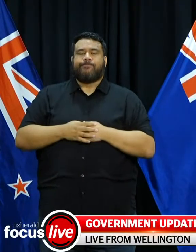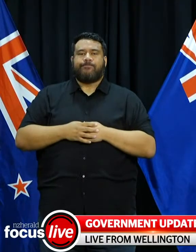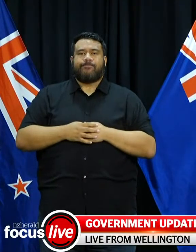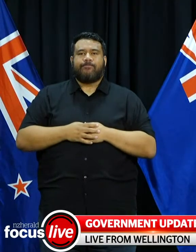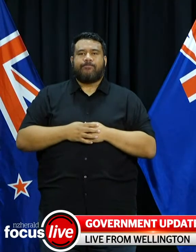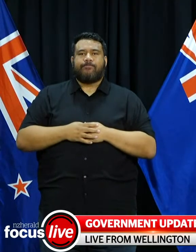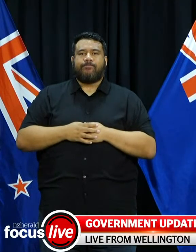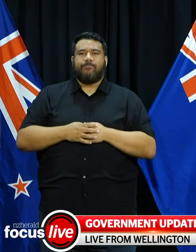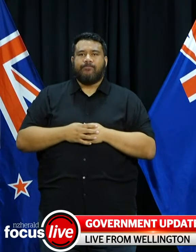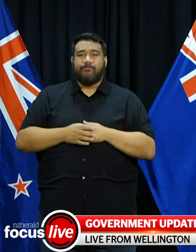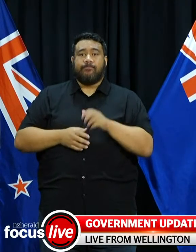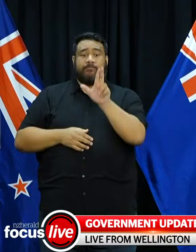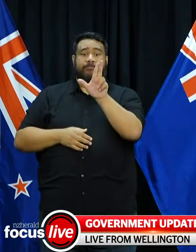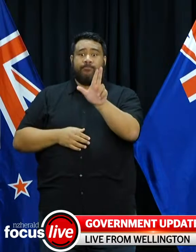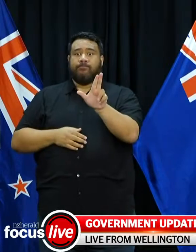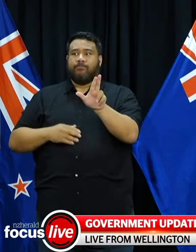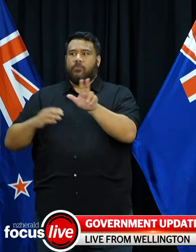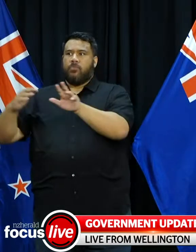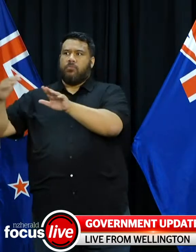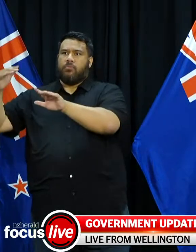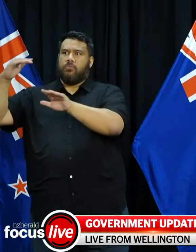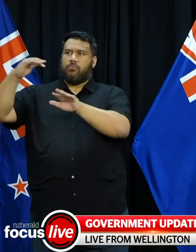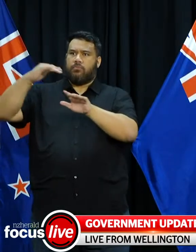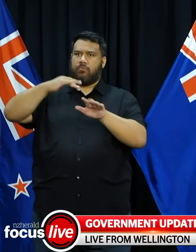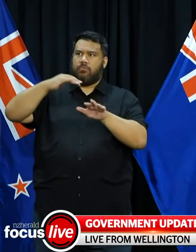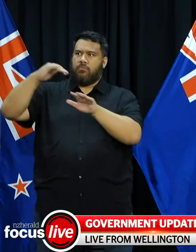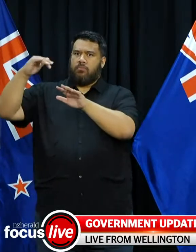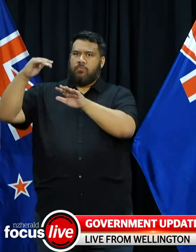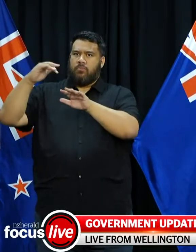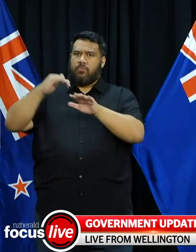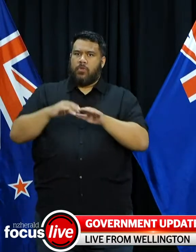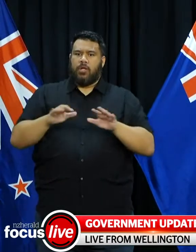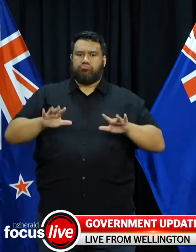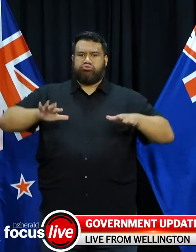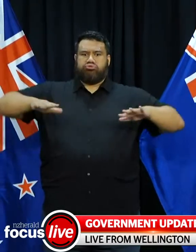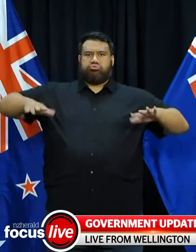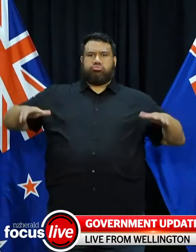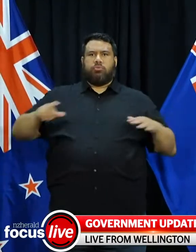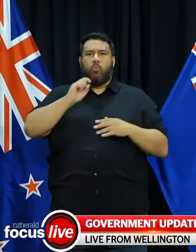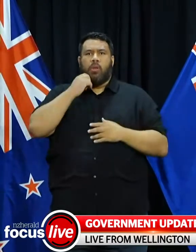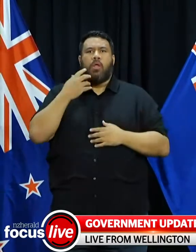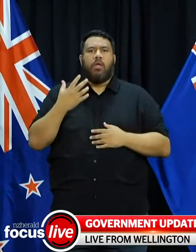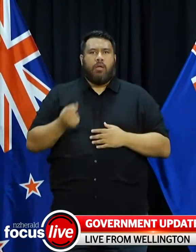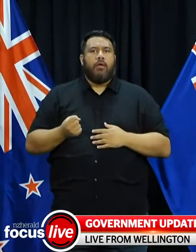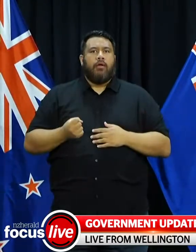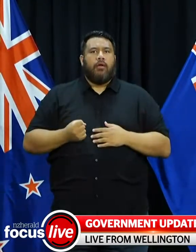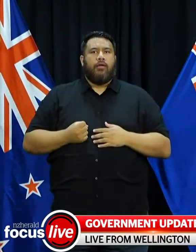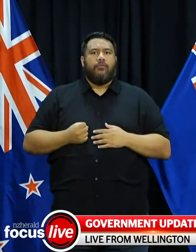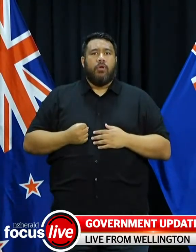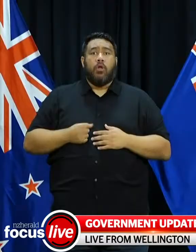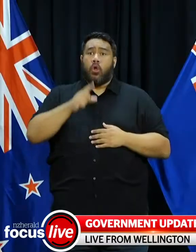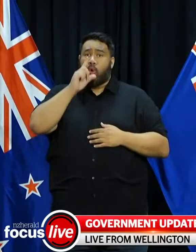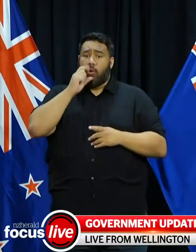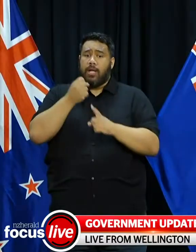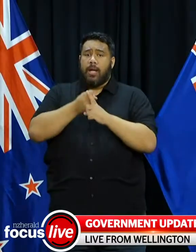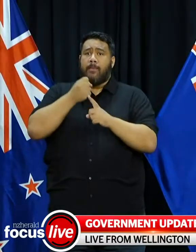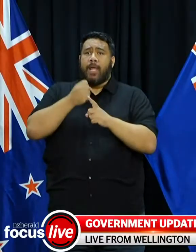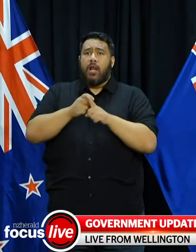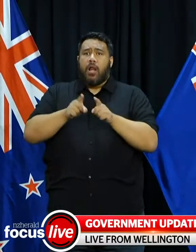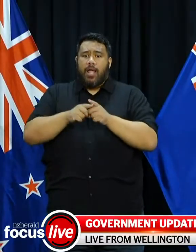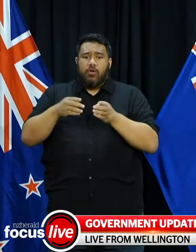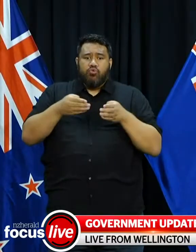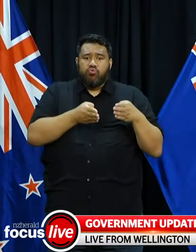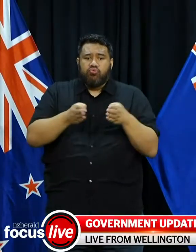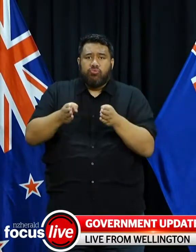shore may be expected in other parts of New Zealand. This could affect beach, harbour, estuary and small boat activities, so